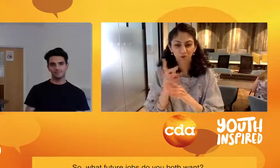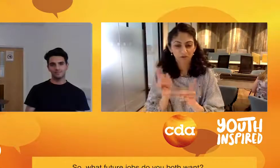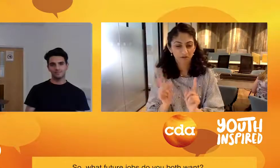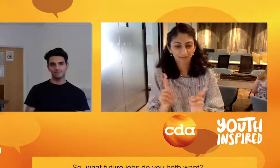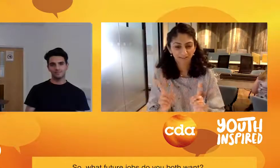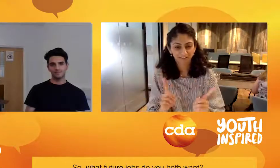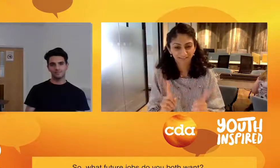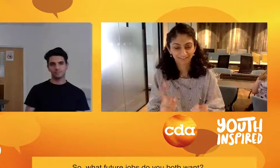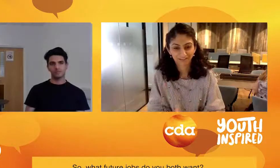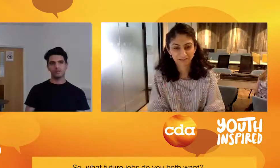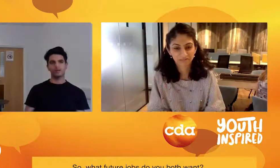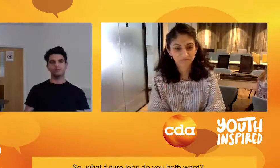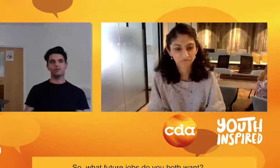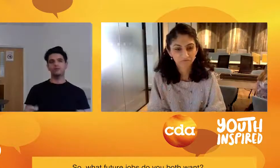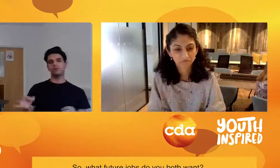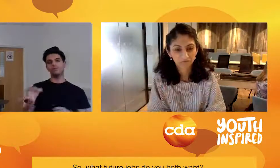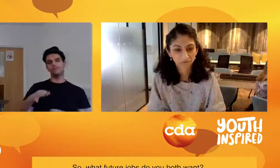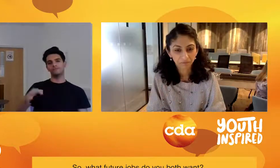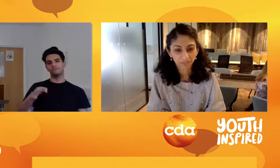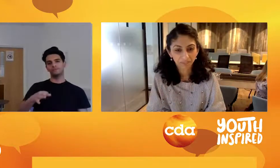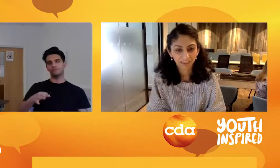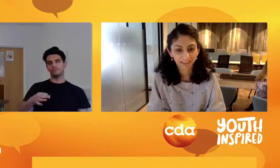So what future jobs do you both want?